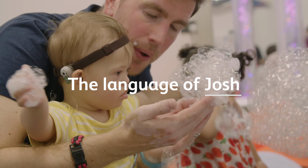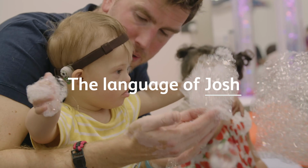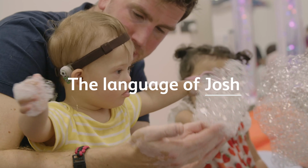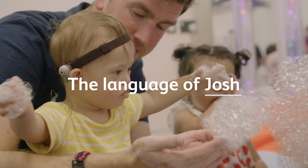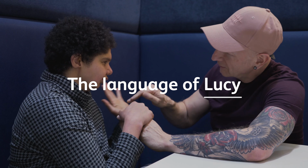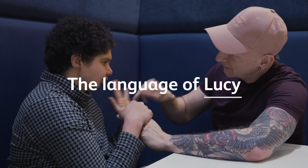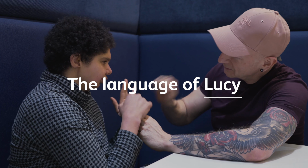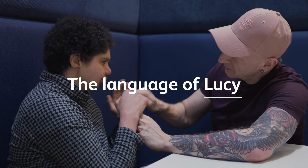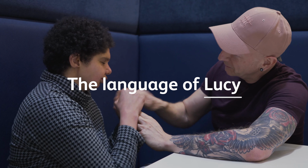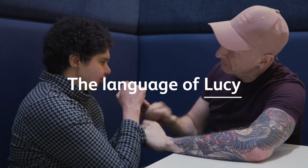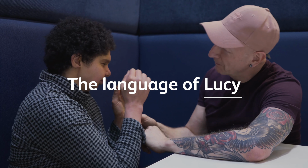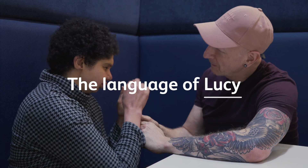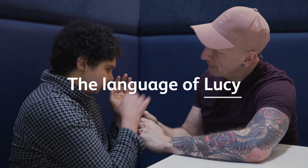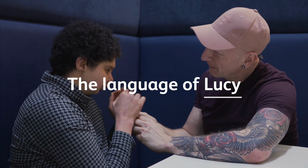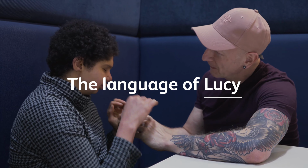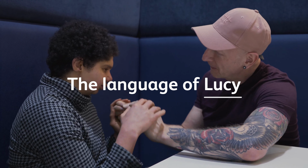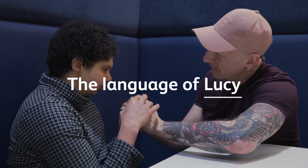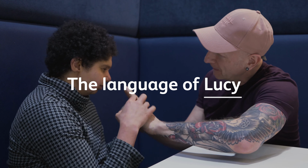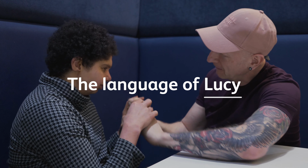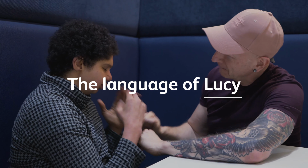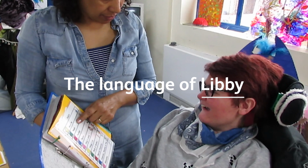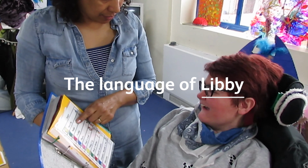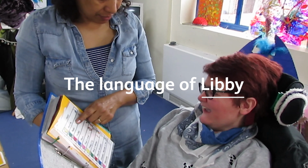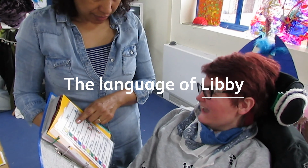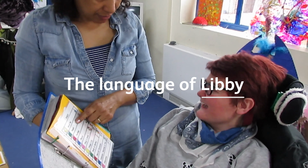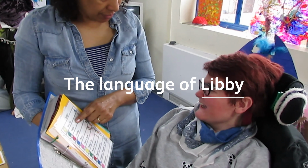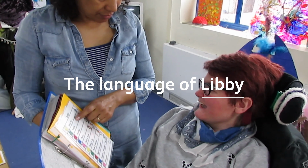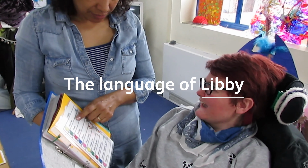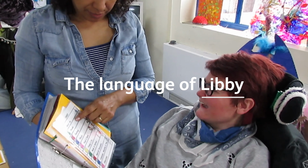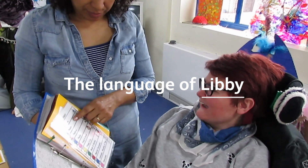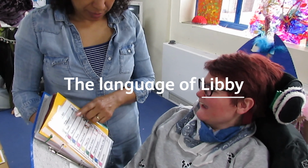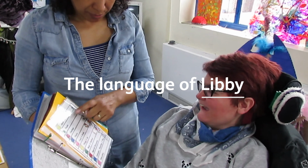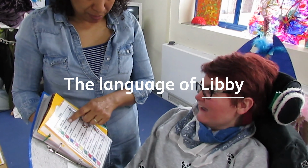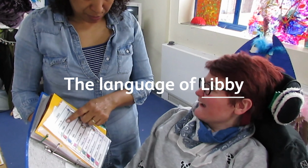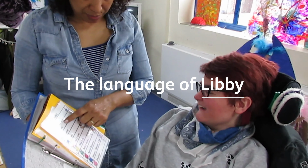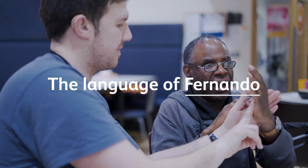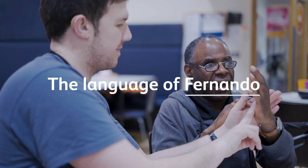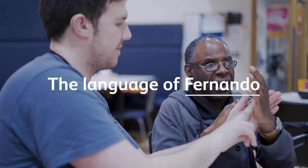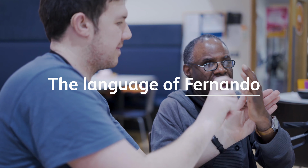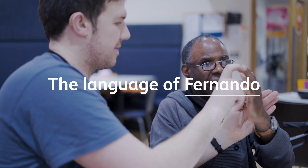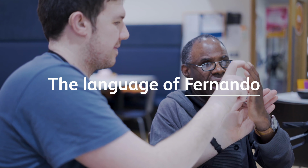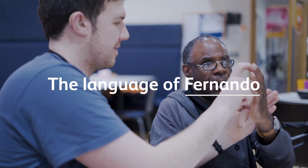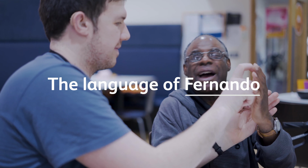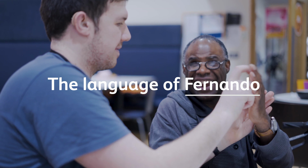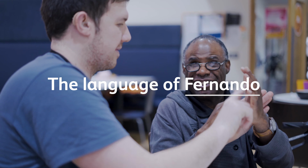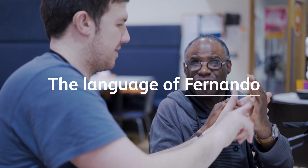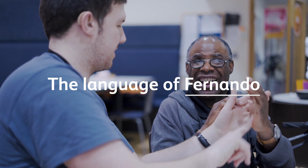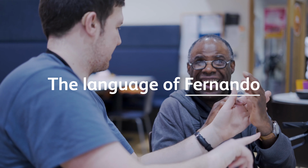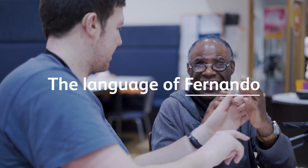bubbles, of Lucy with gestures, Libby with picture symbols, Fernando with hand-on-hand